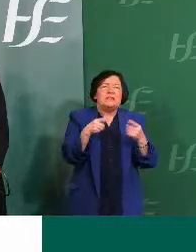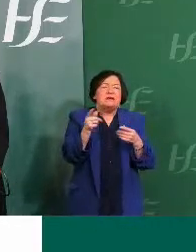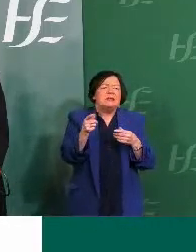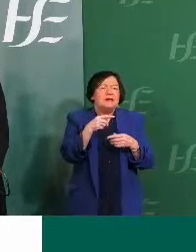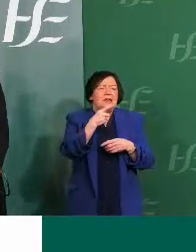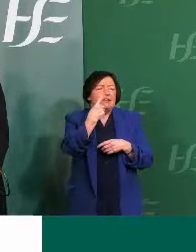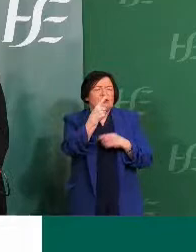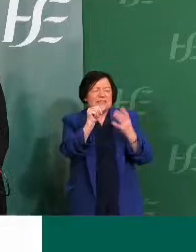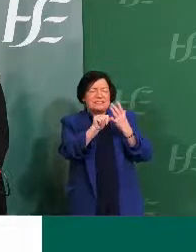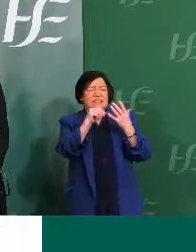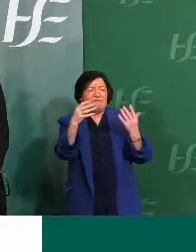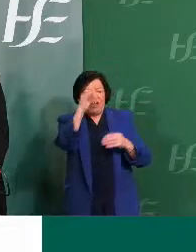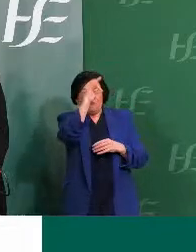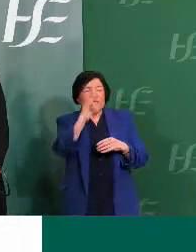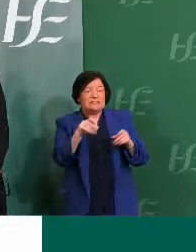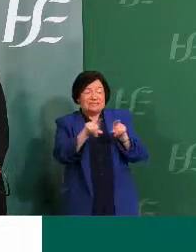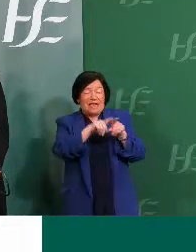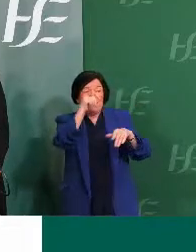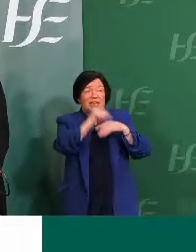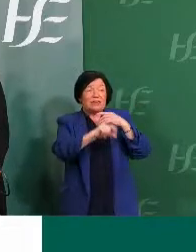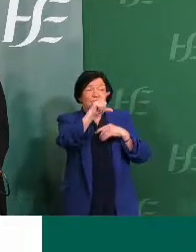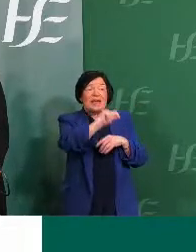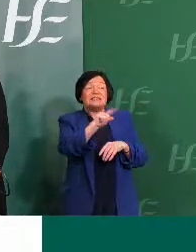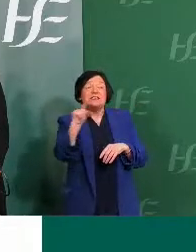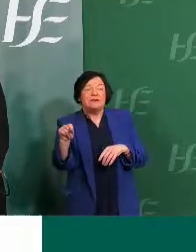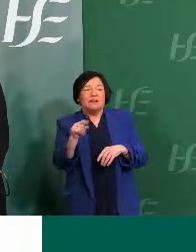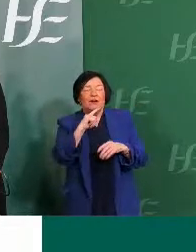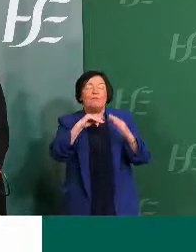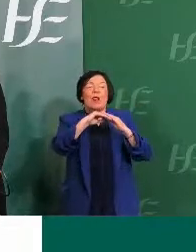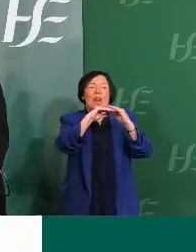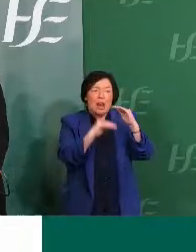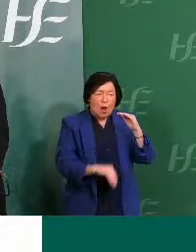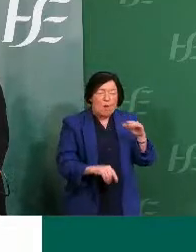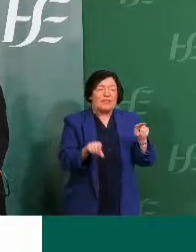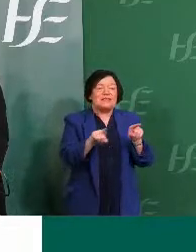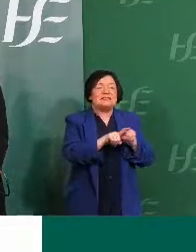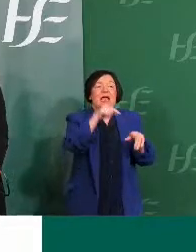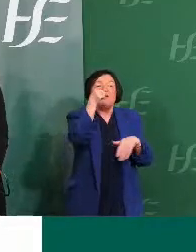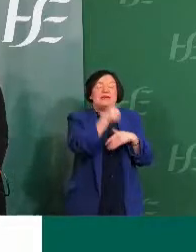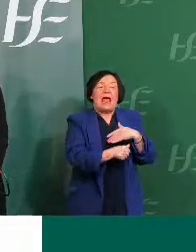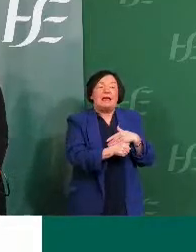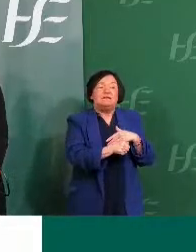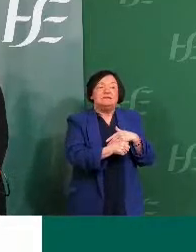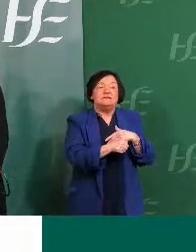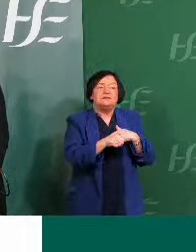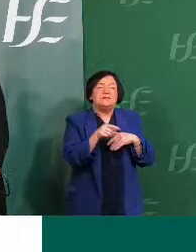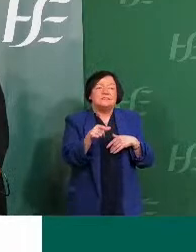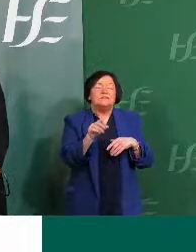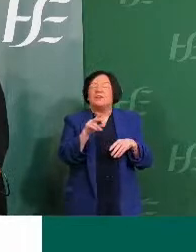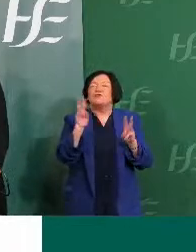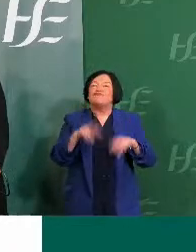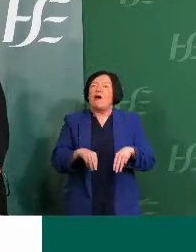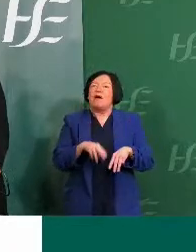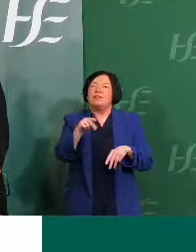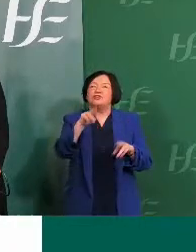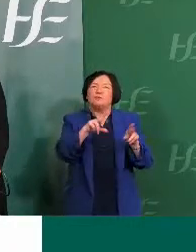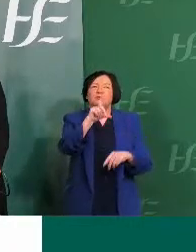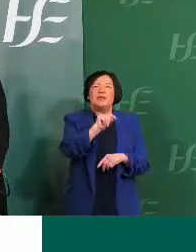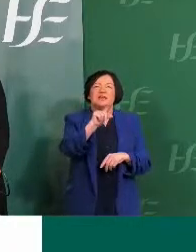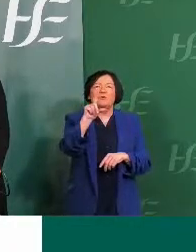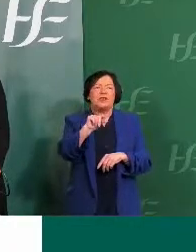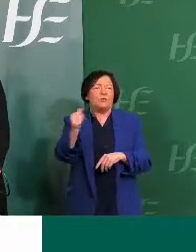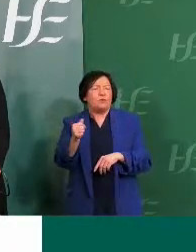significantly 165% on the same day in 2020, but lower than the same day. Actually, that's wrong. That should be 2021 and